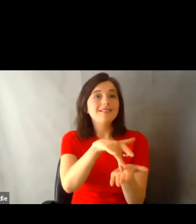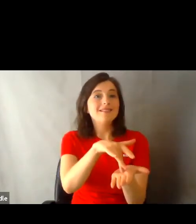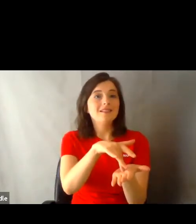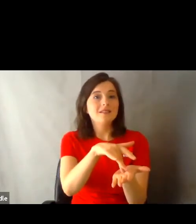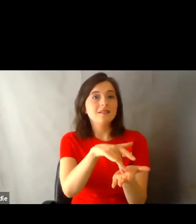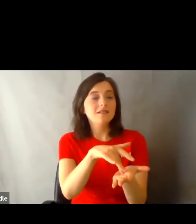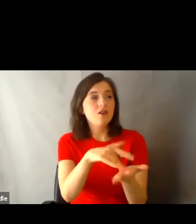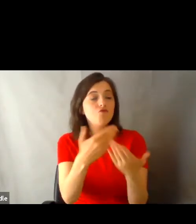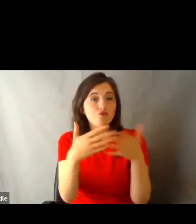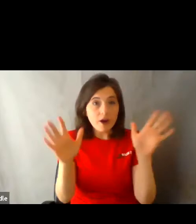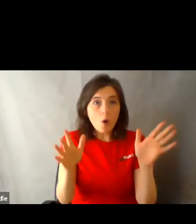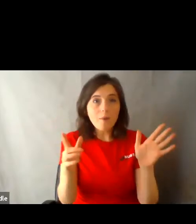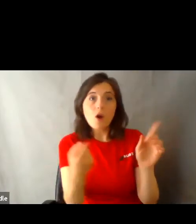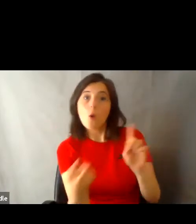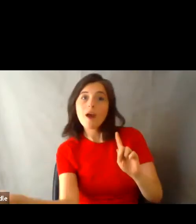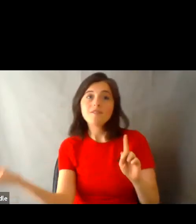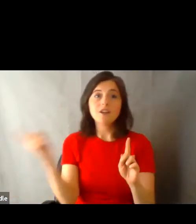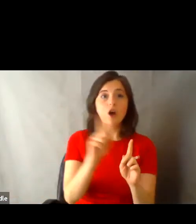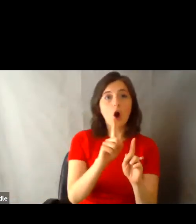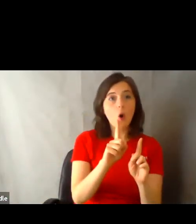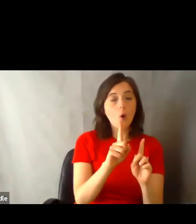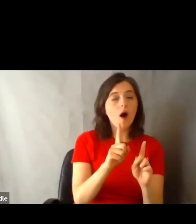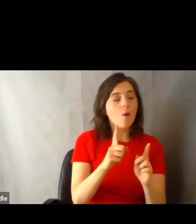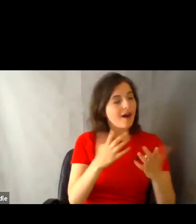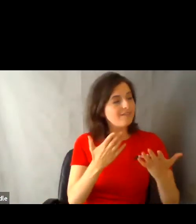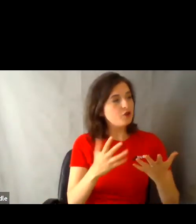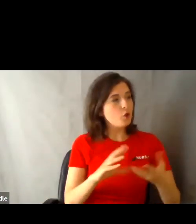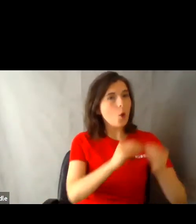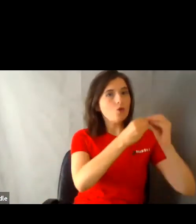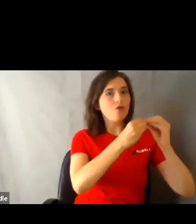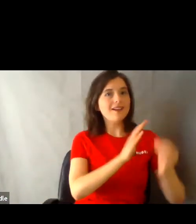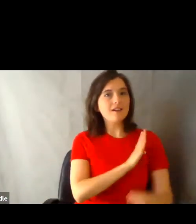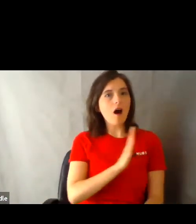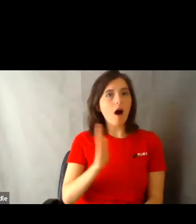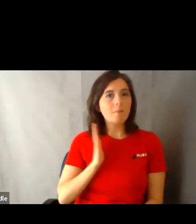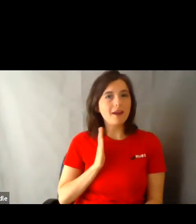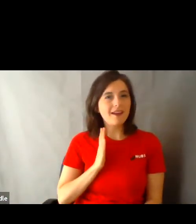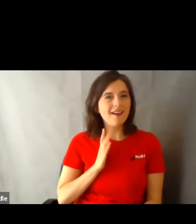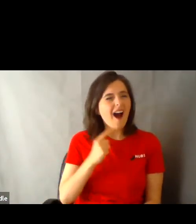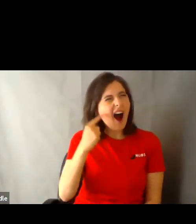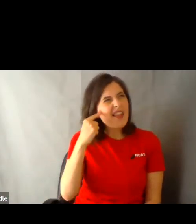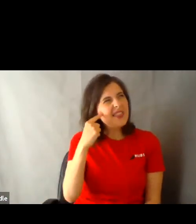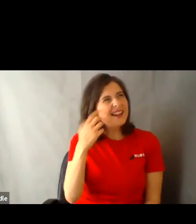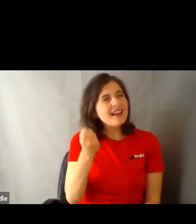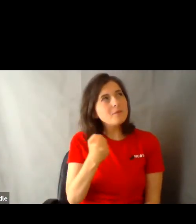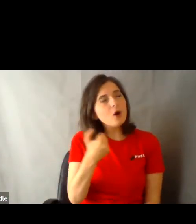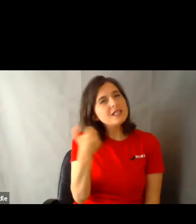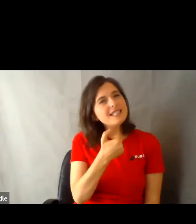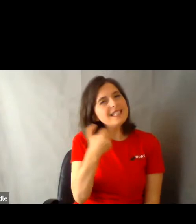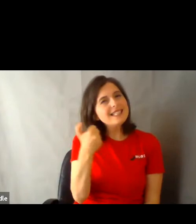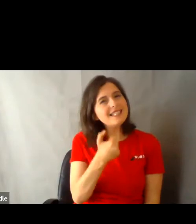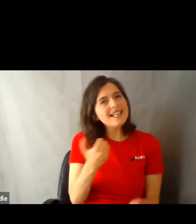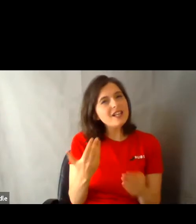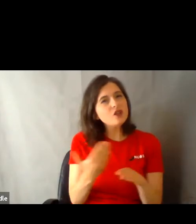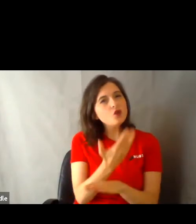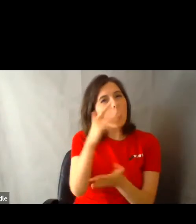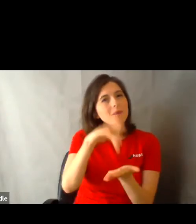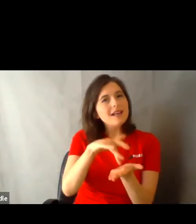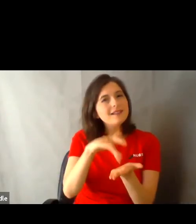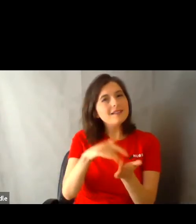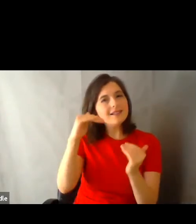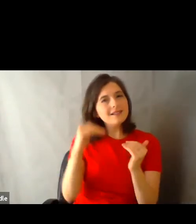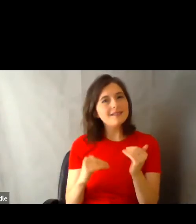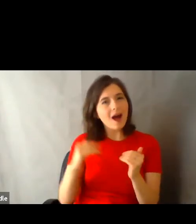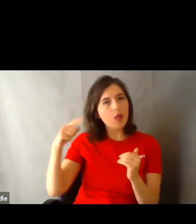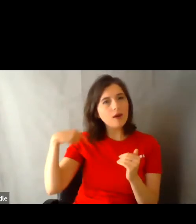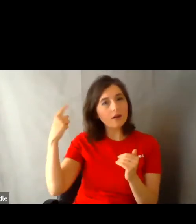army. I did some quick back of the fag packet figures the other day. There's about 16 job centres in South London. If we get the levels of